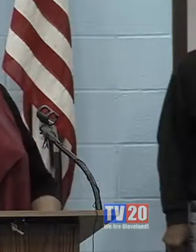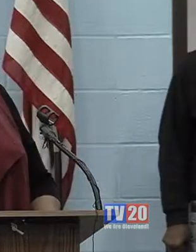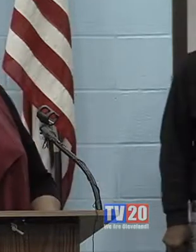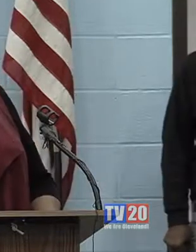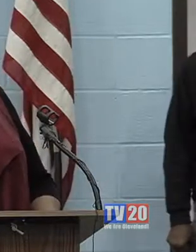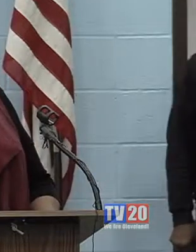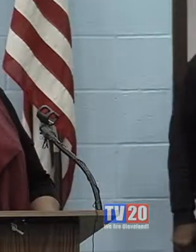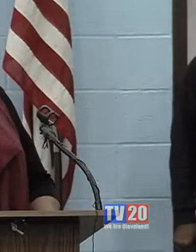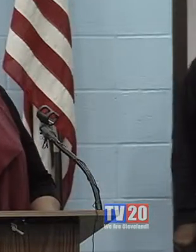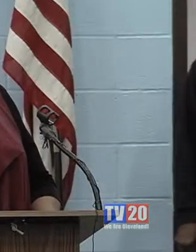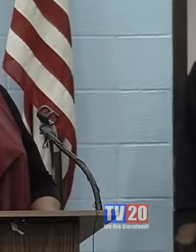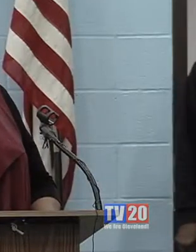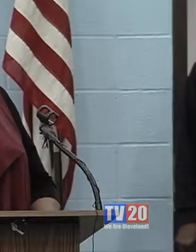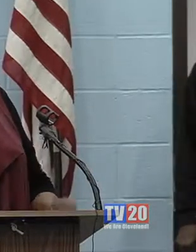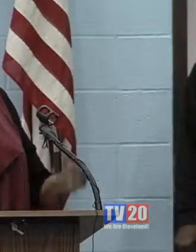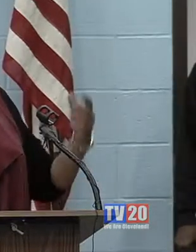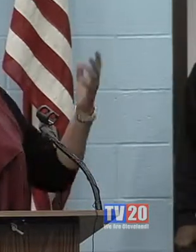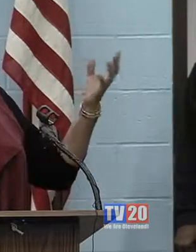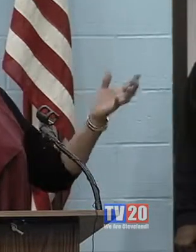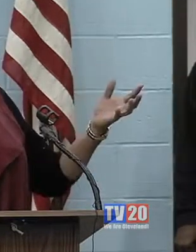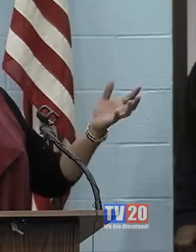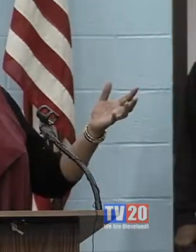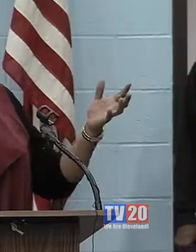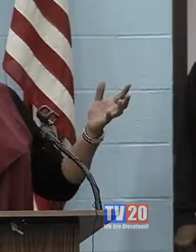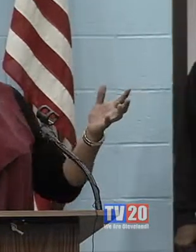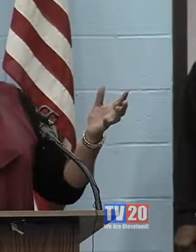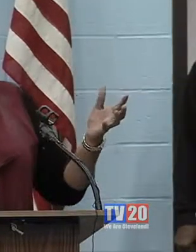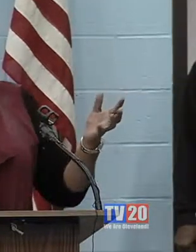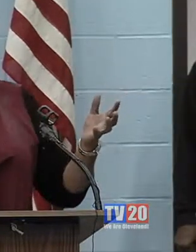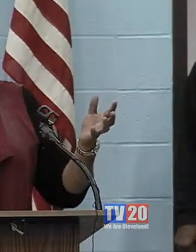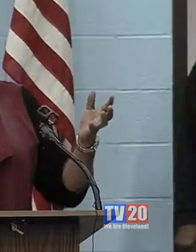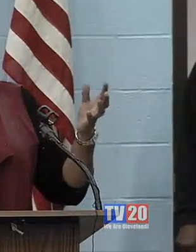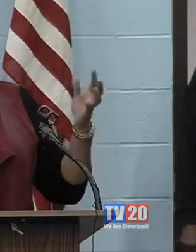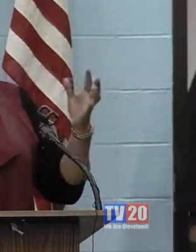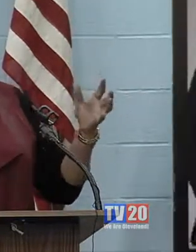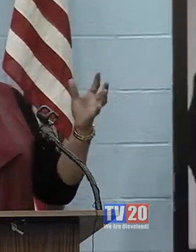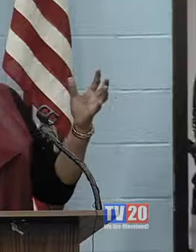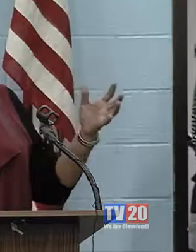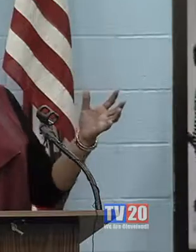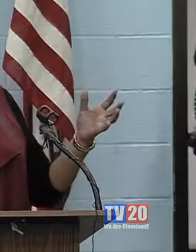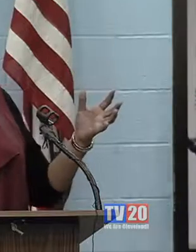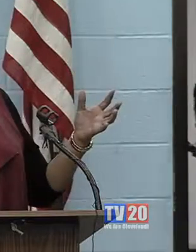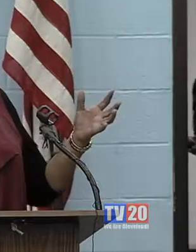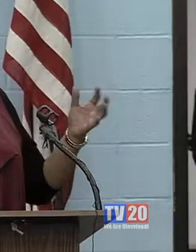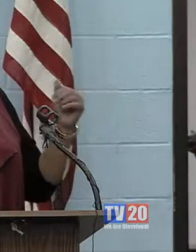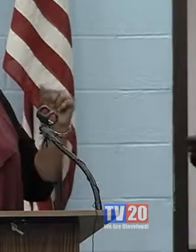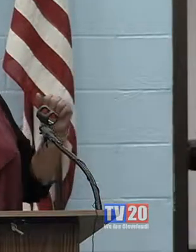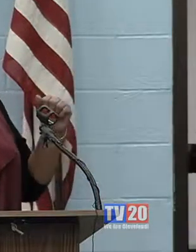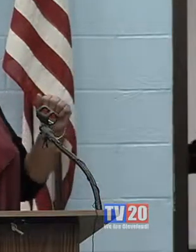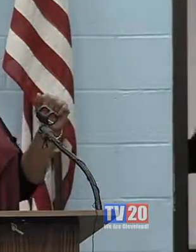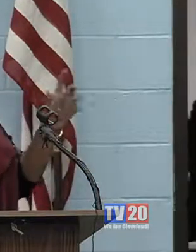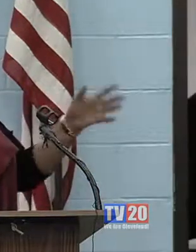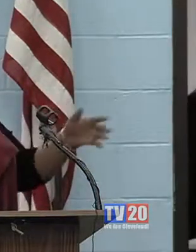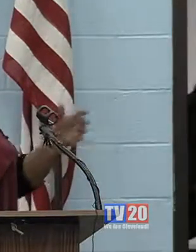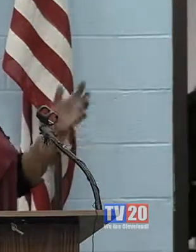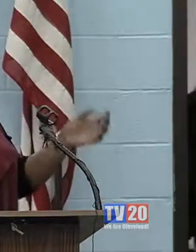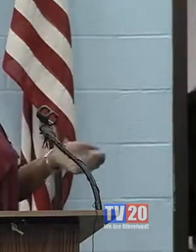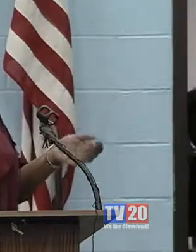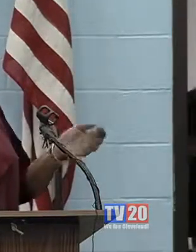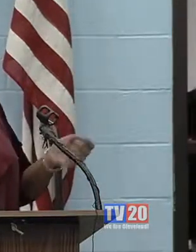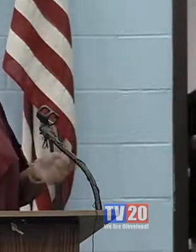work that it takes to change something in Medicaid. That's a really huge. And it's,